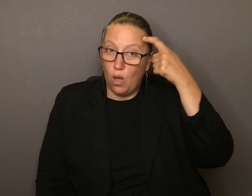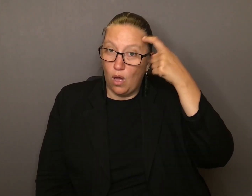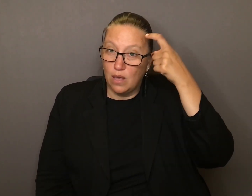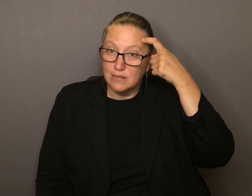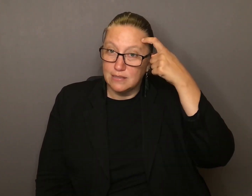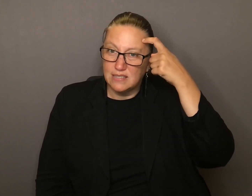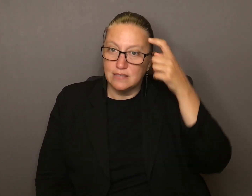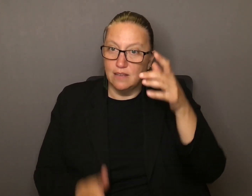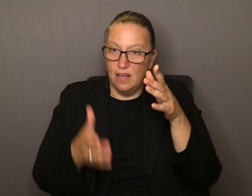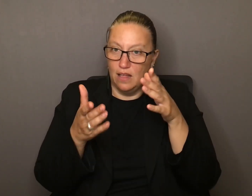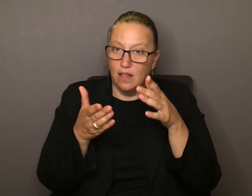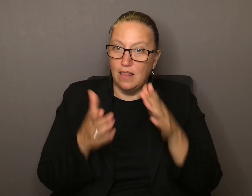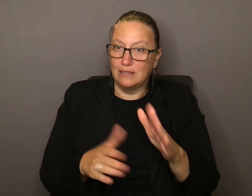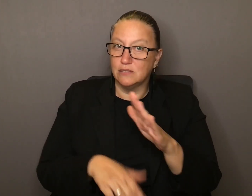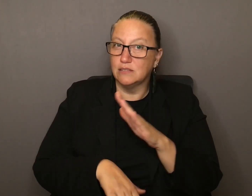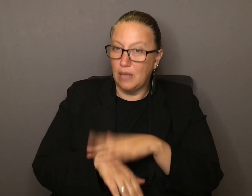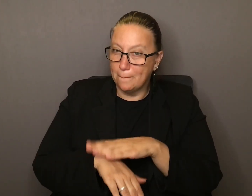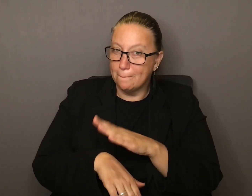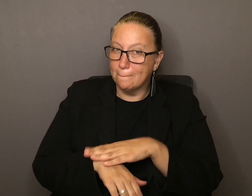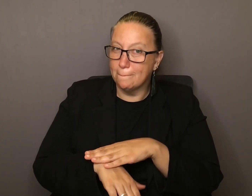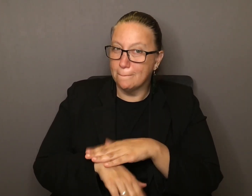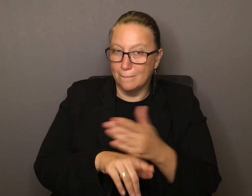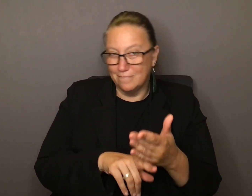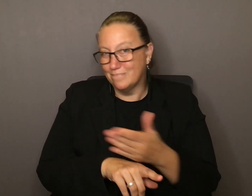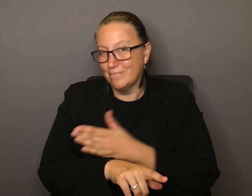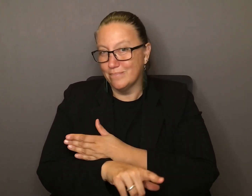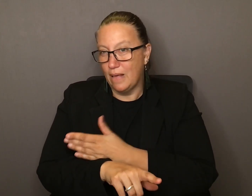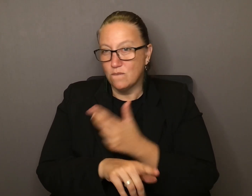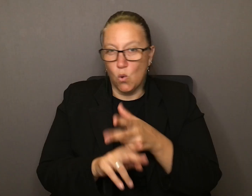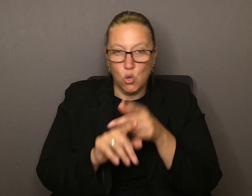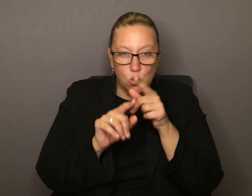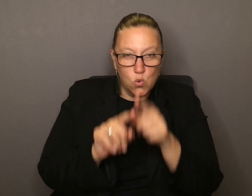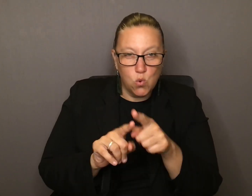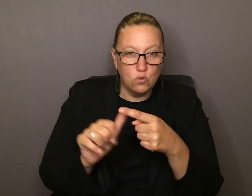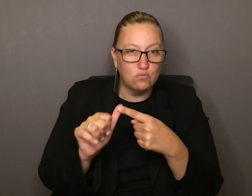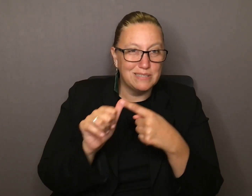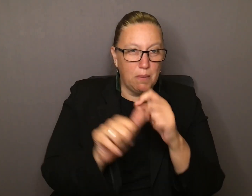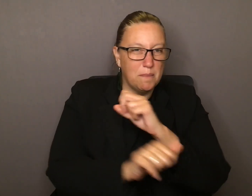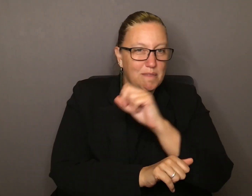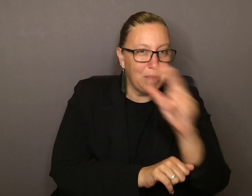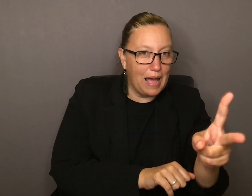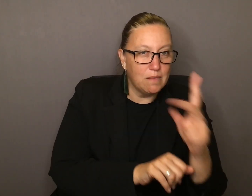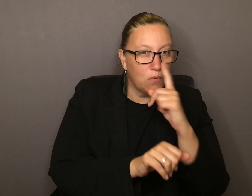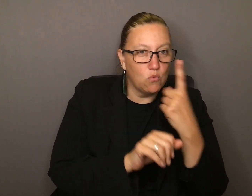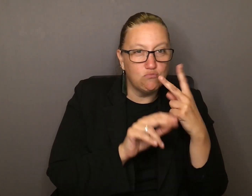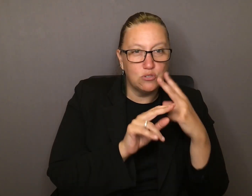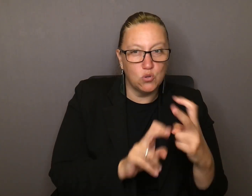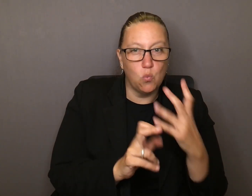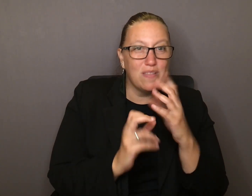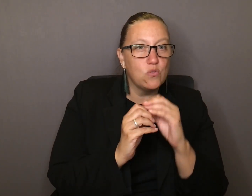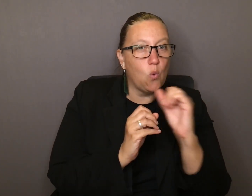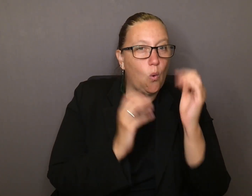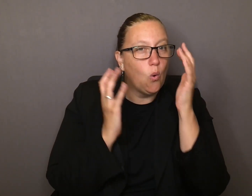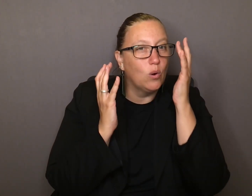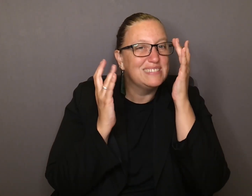for enough time for you to get back to researchers with a considered response, and ensuring